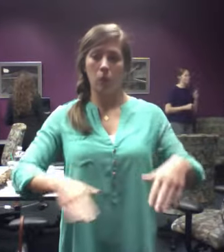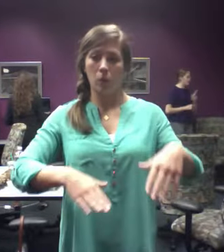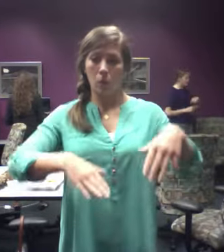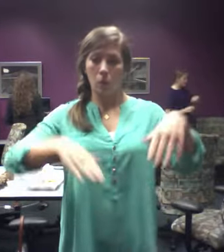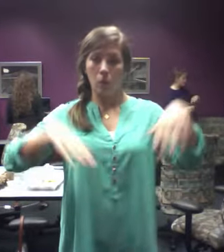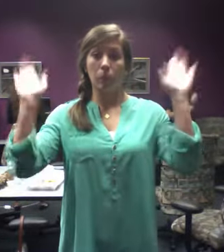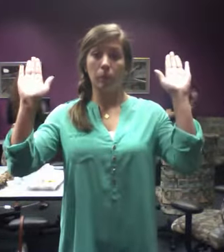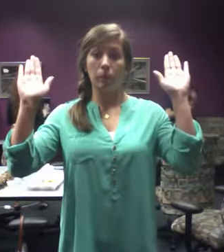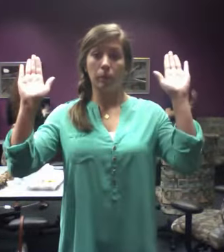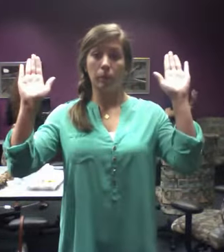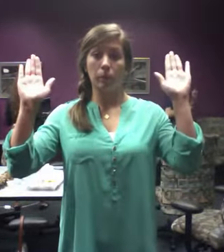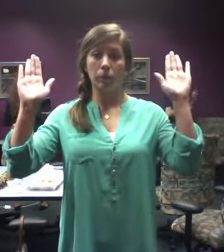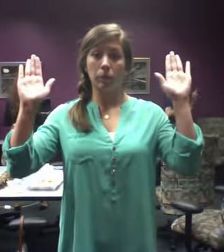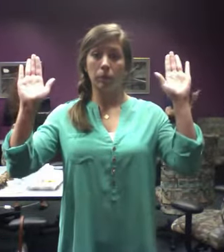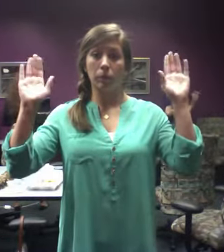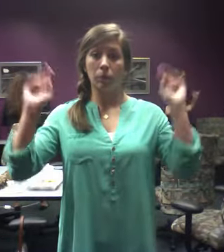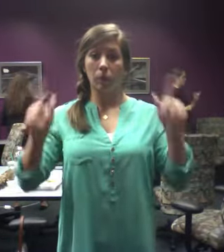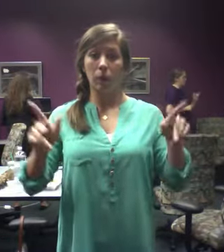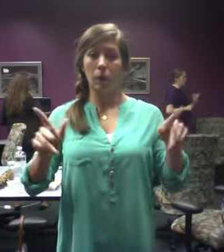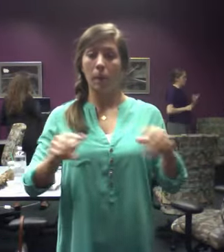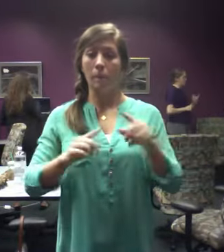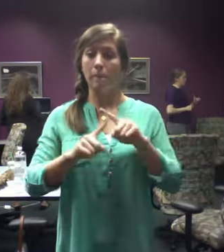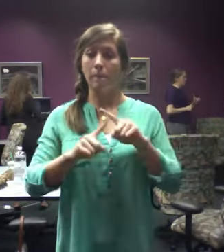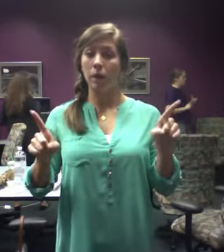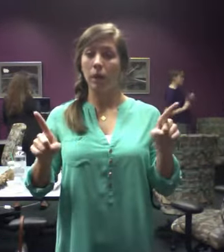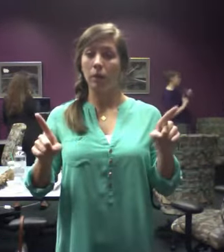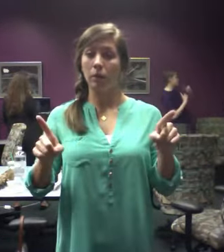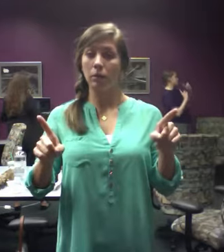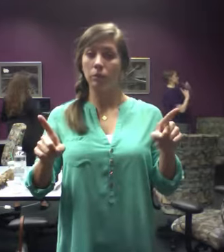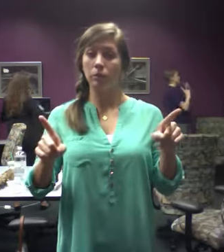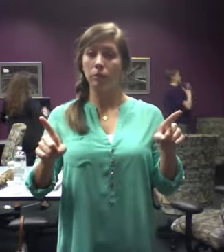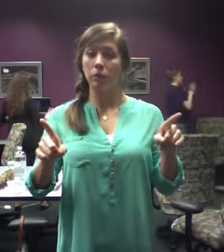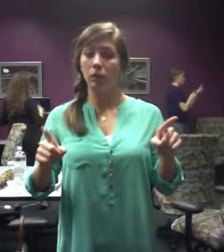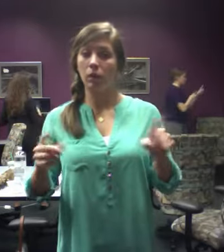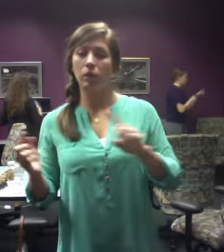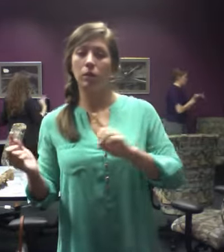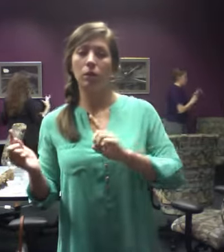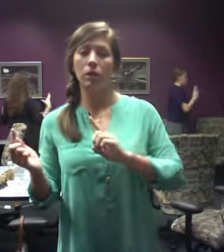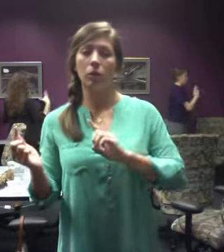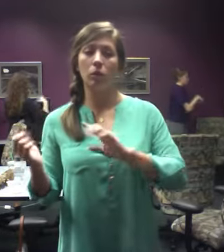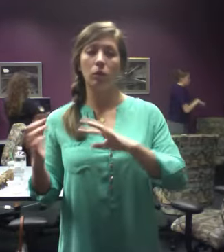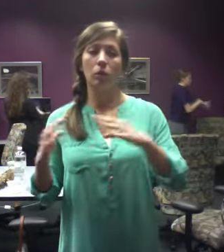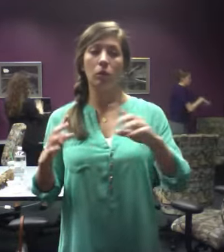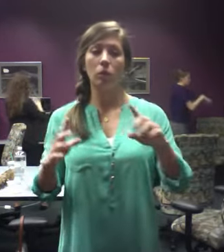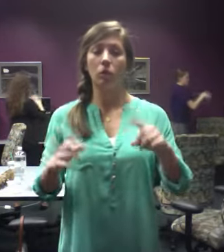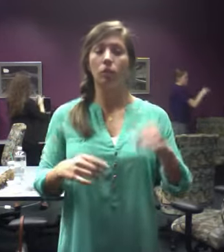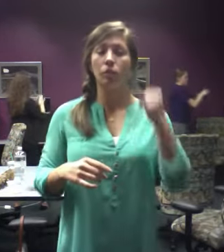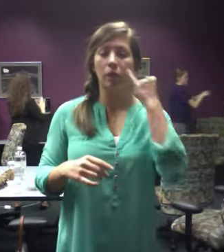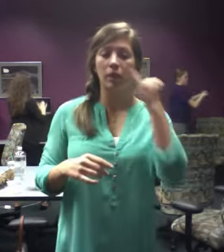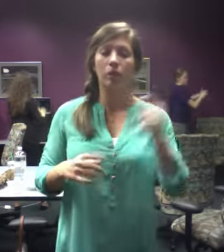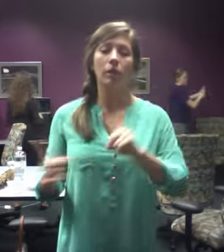we're going to destroy the city before we leave, or before you come in and take it over. So Washington was very smart, and he let them